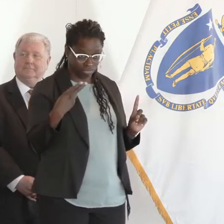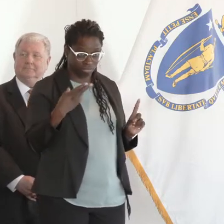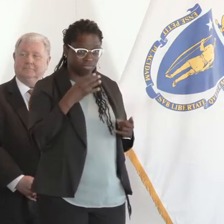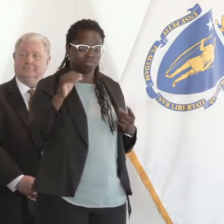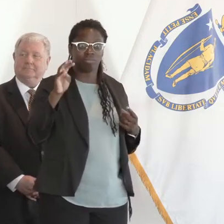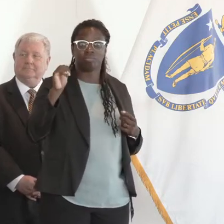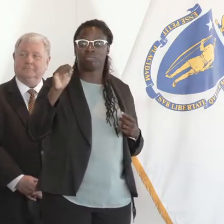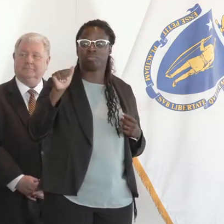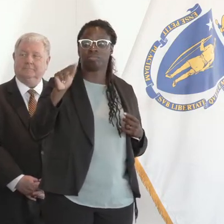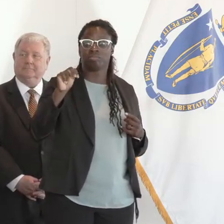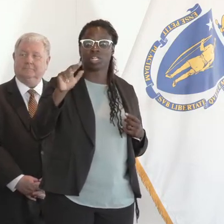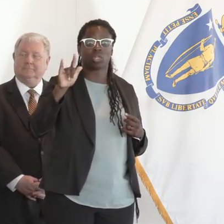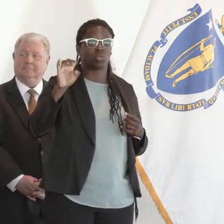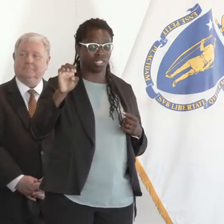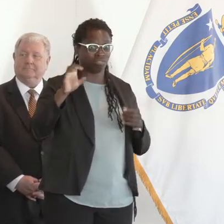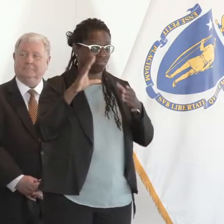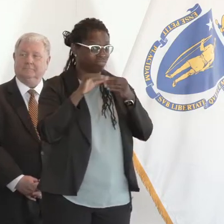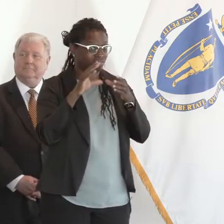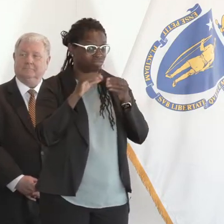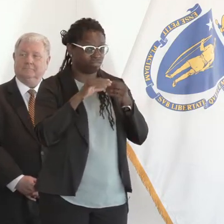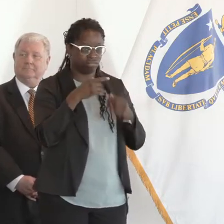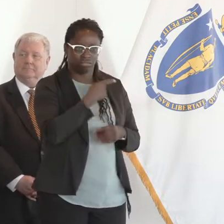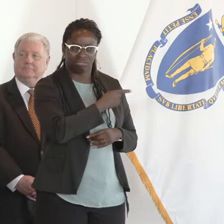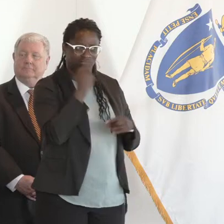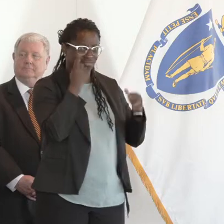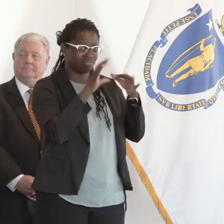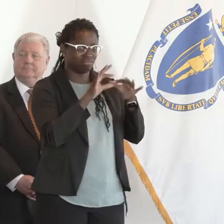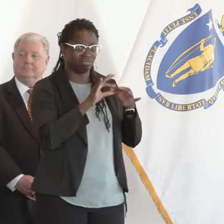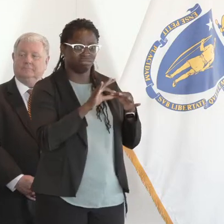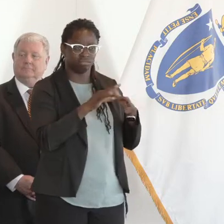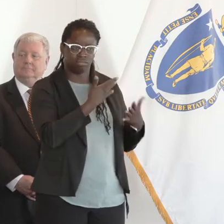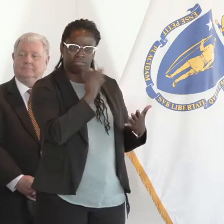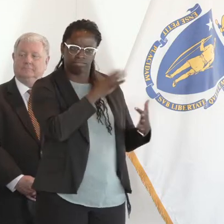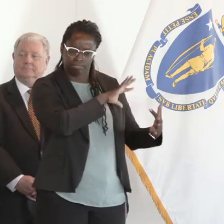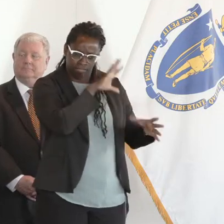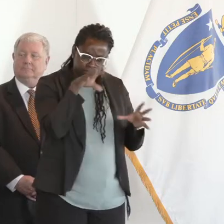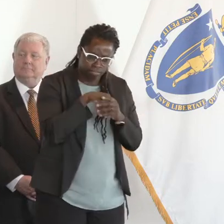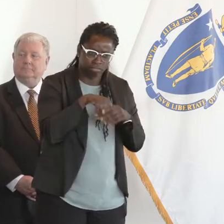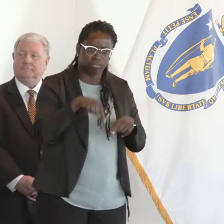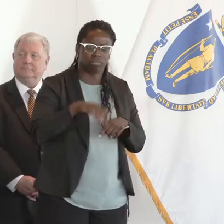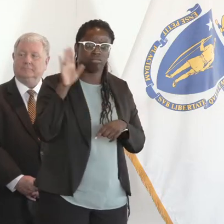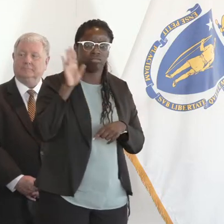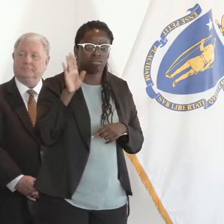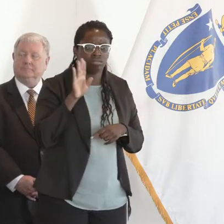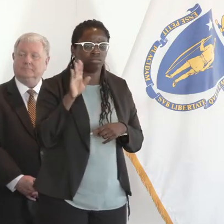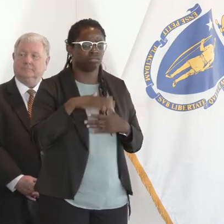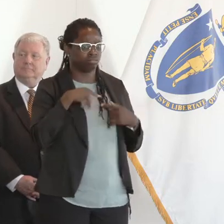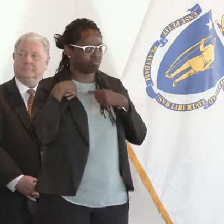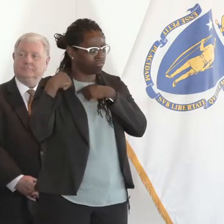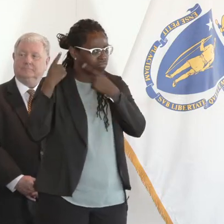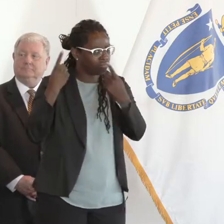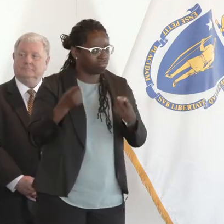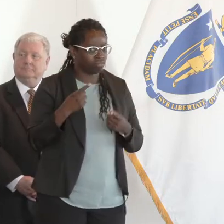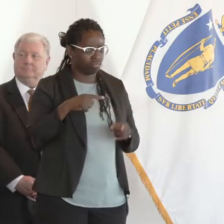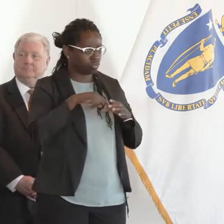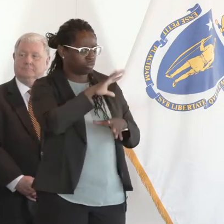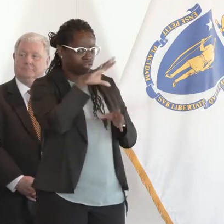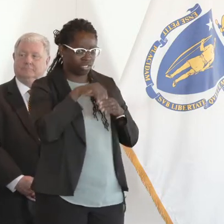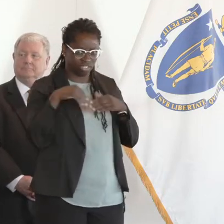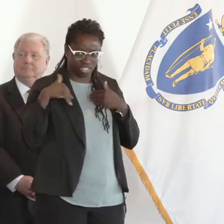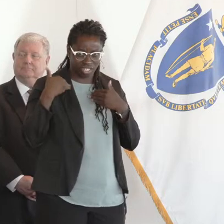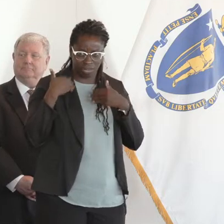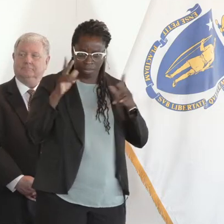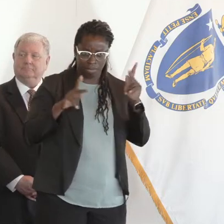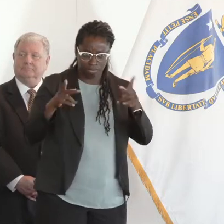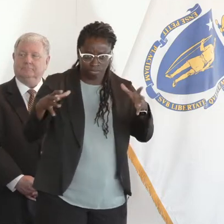proud anchor businesses here in Boston through many, many generations and eras of showing how your involvement with our young people, with